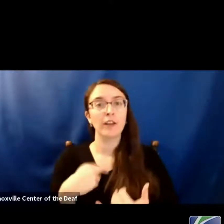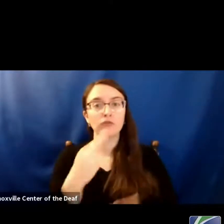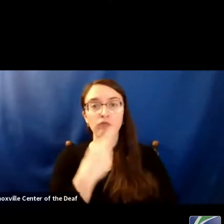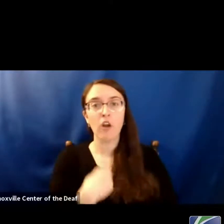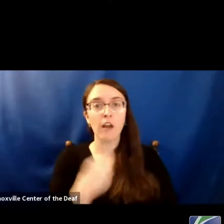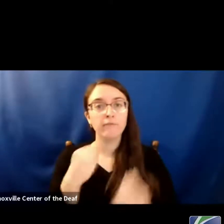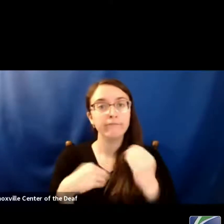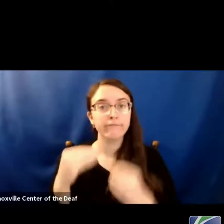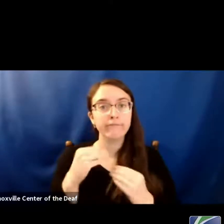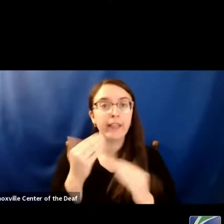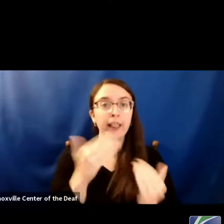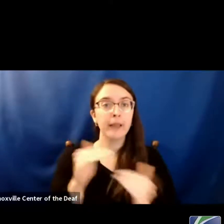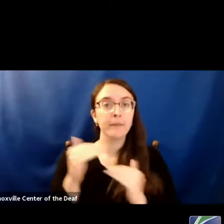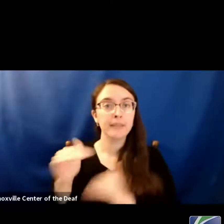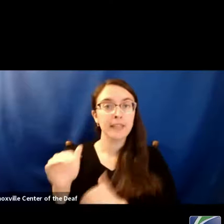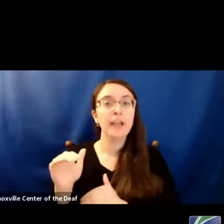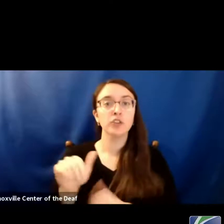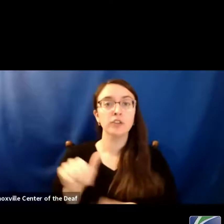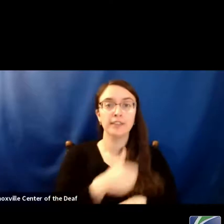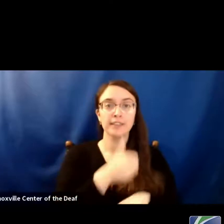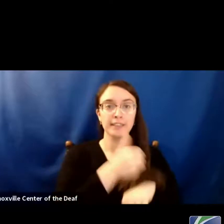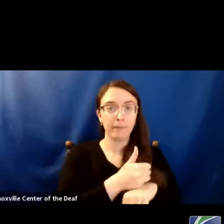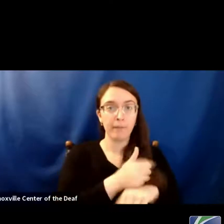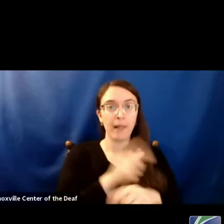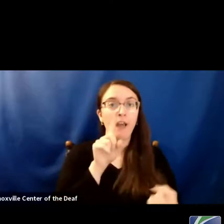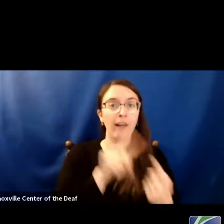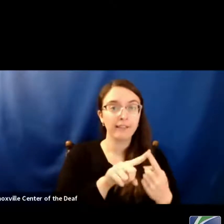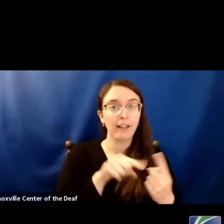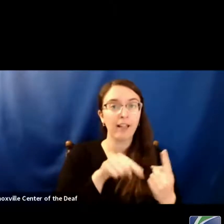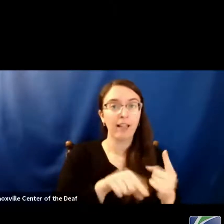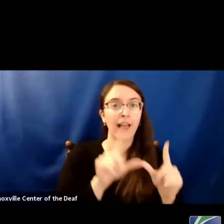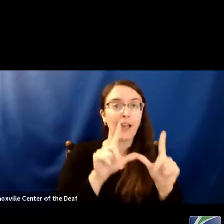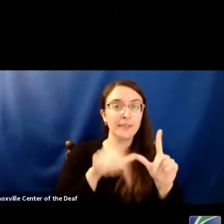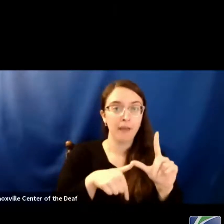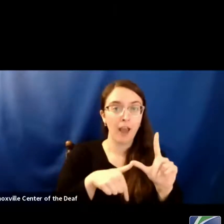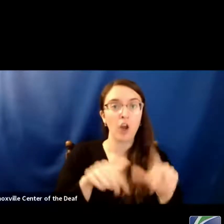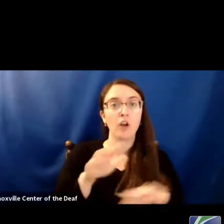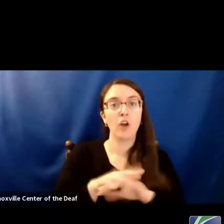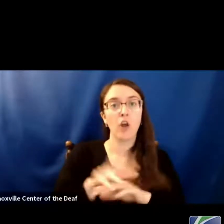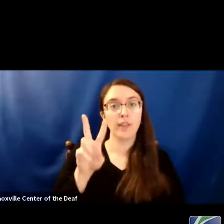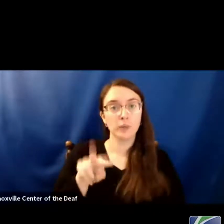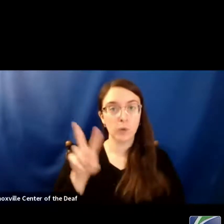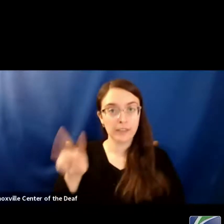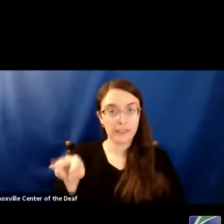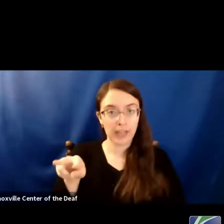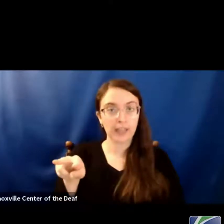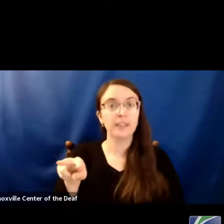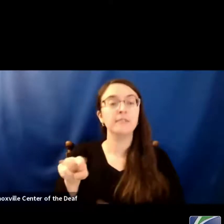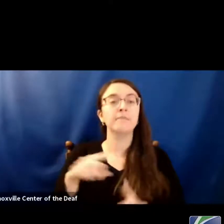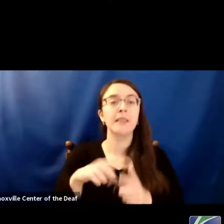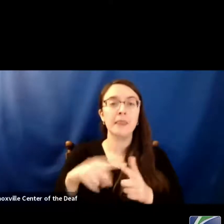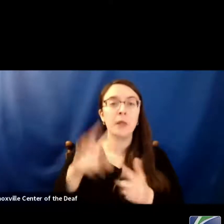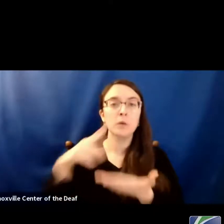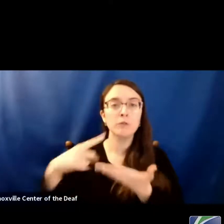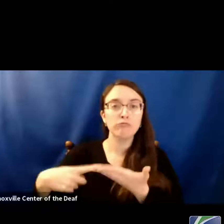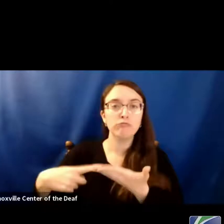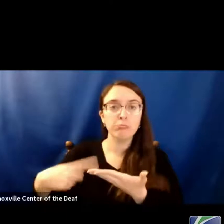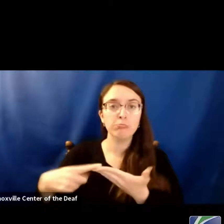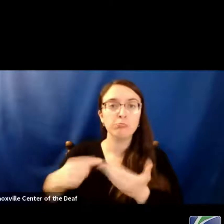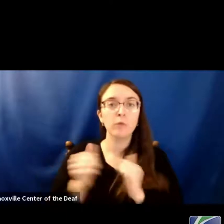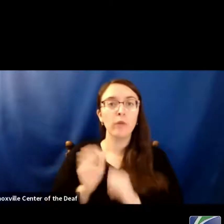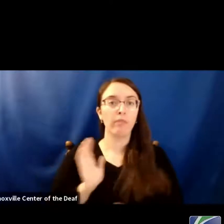place until they were supposed to expire anyway on the 22nd, and have that discussion with the Board of Health Advisory